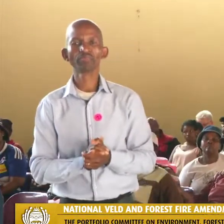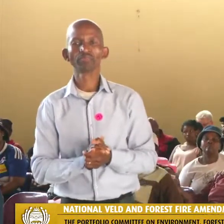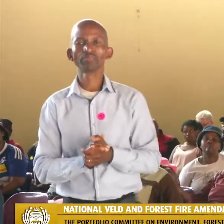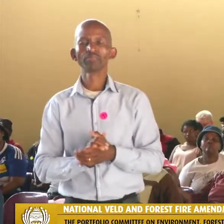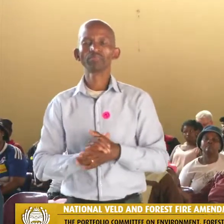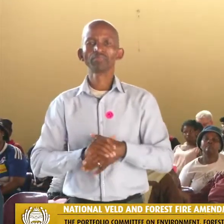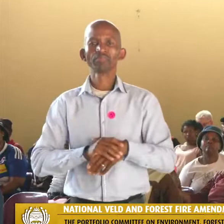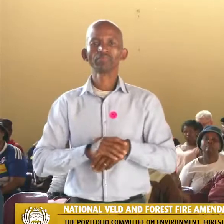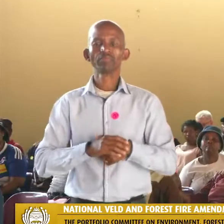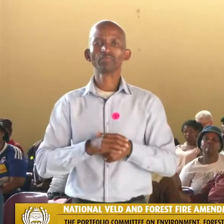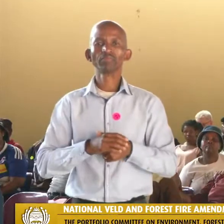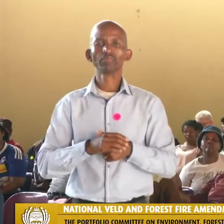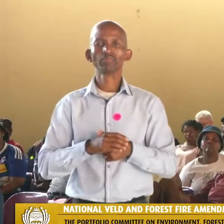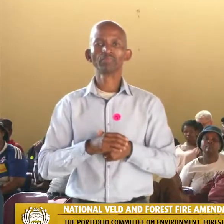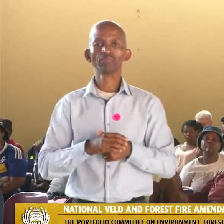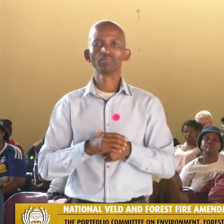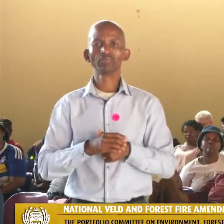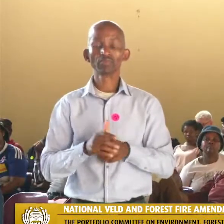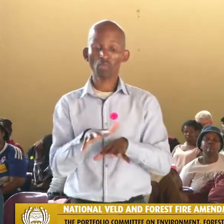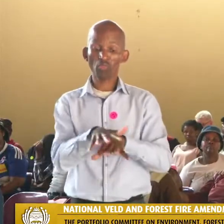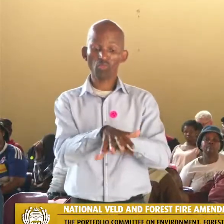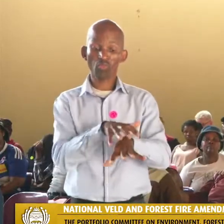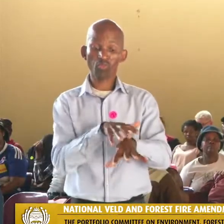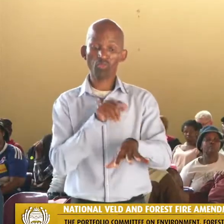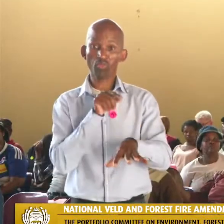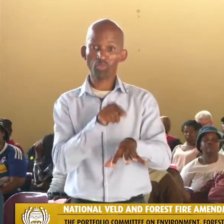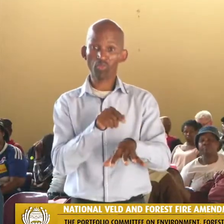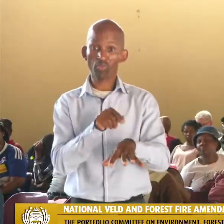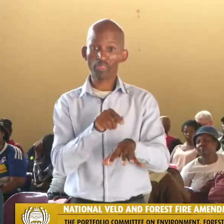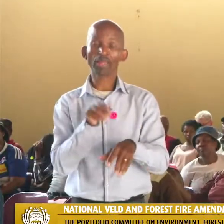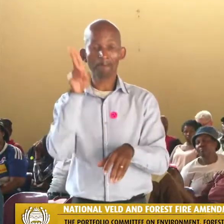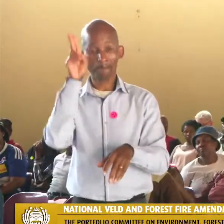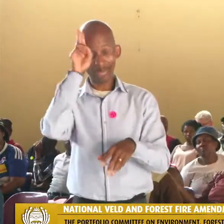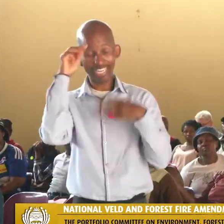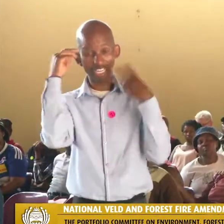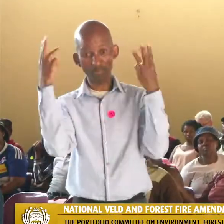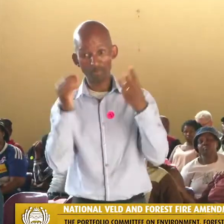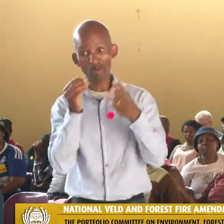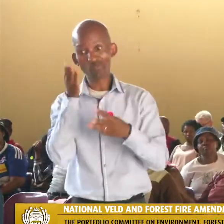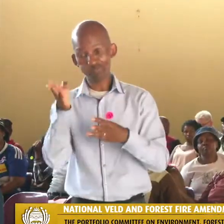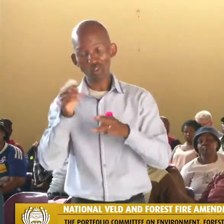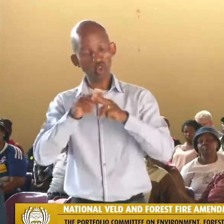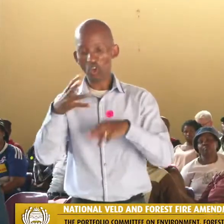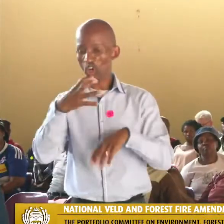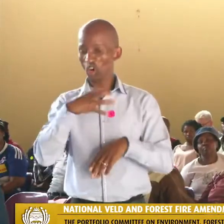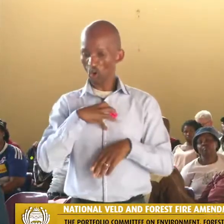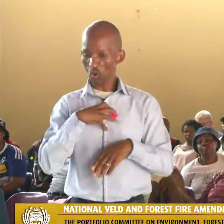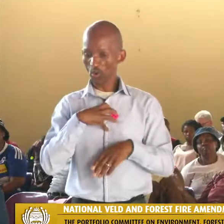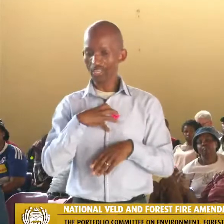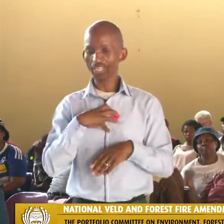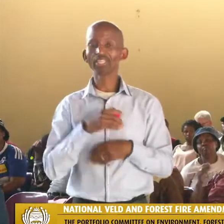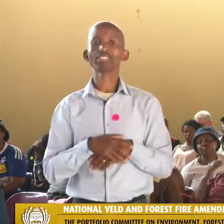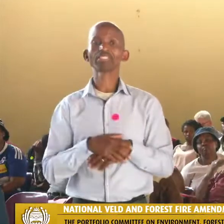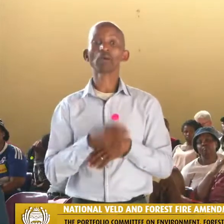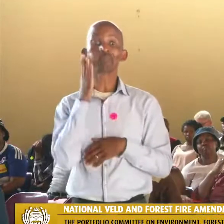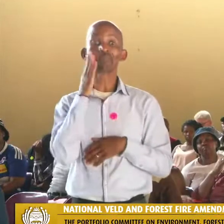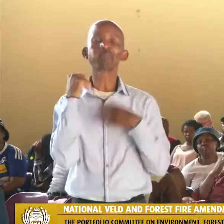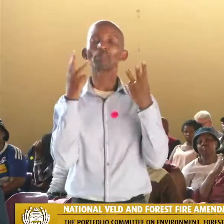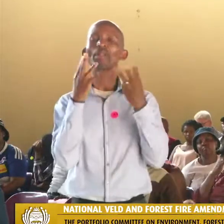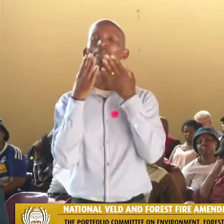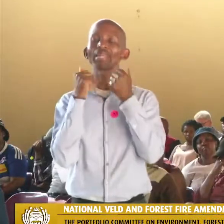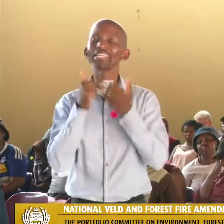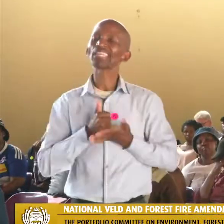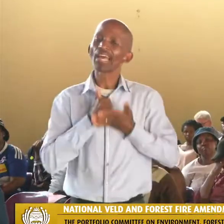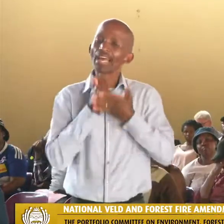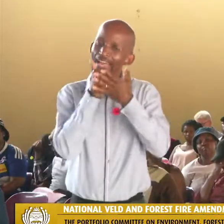fire. Le diploto tse e le hore ho dula batho ba bantsho ha ba di own. Ke tsa batho ba makgowa. People Ha ke are- le ba